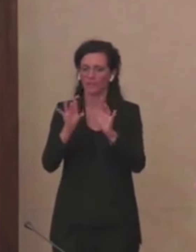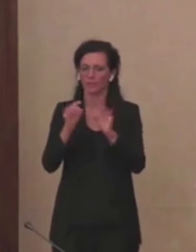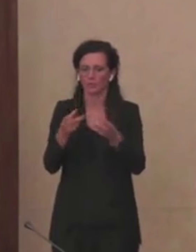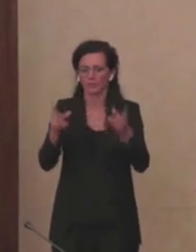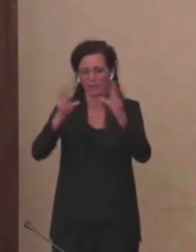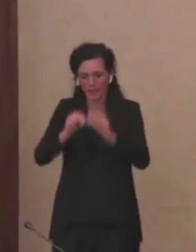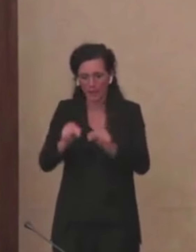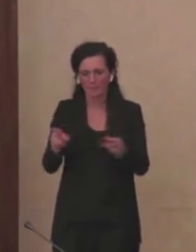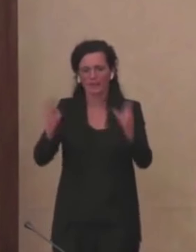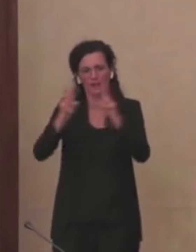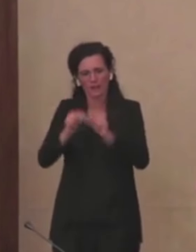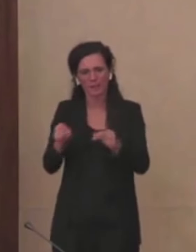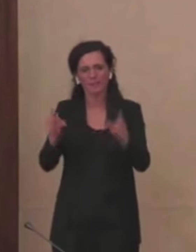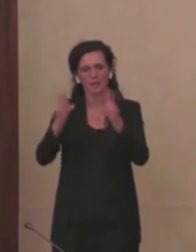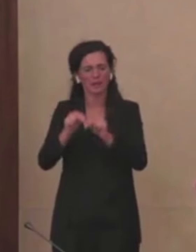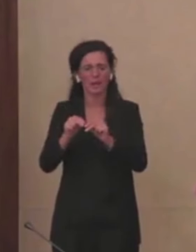don't.